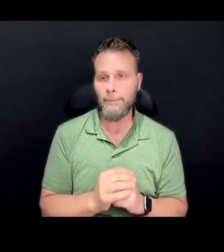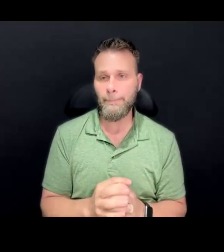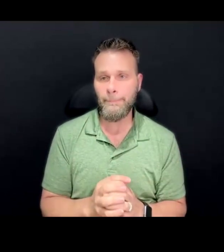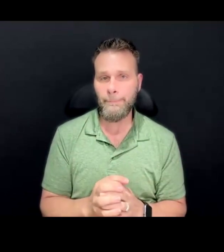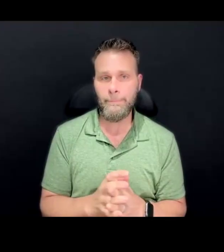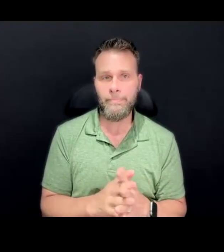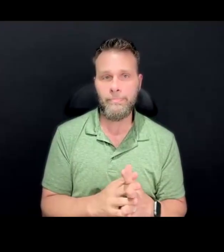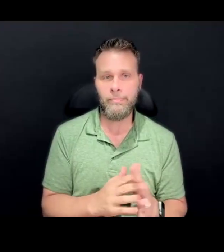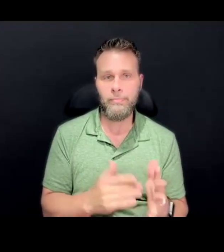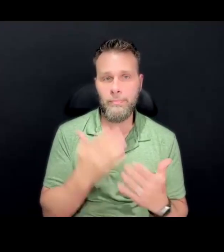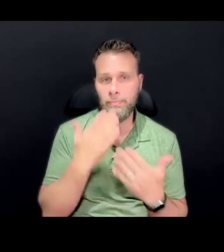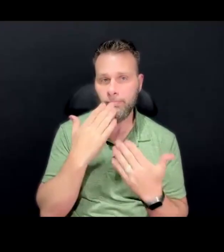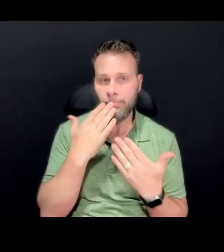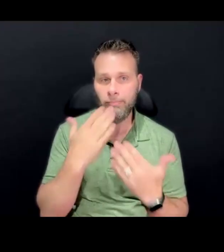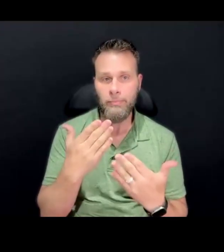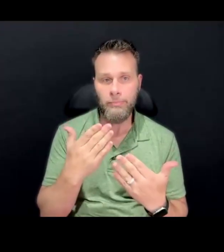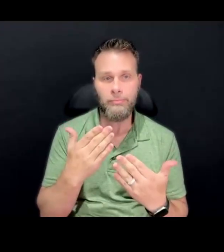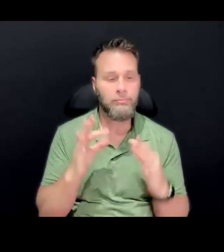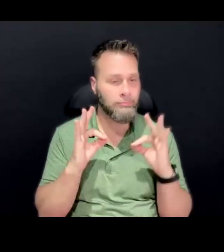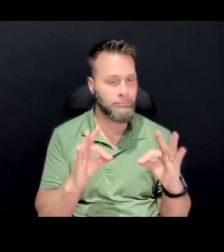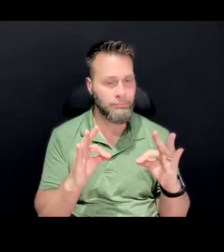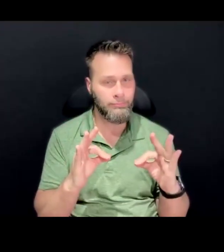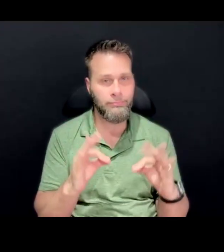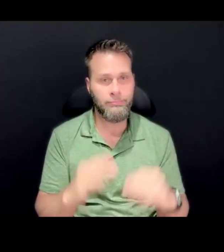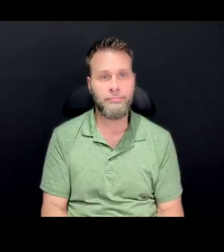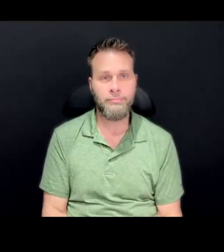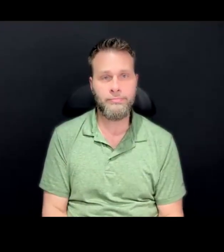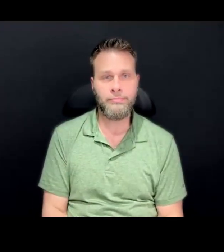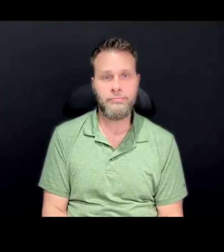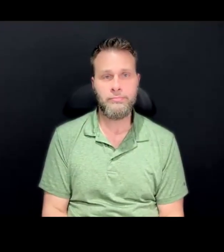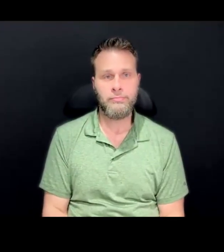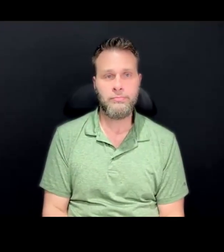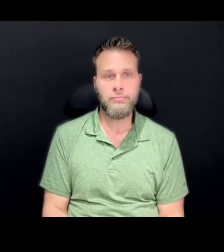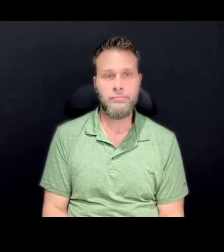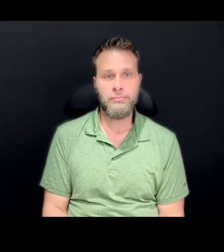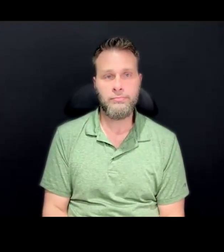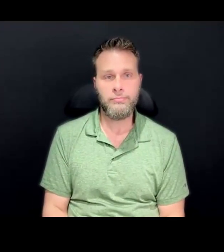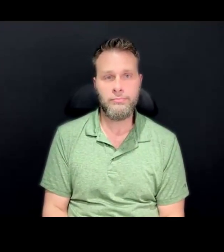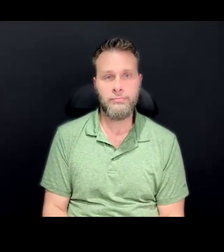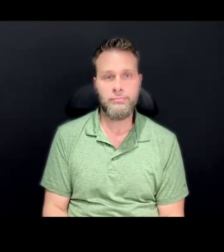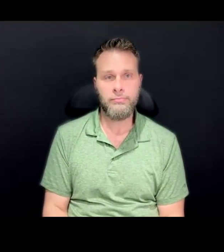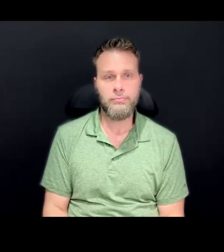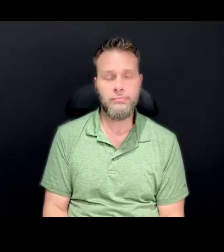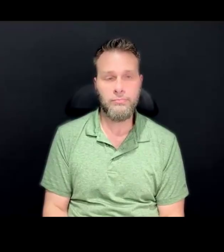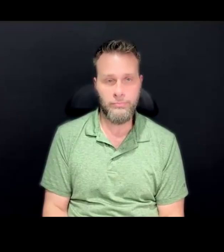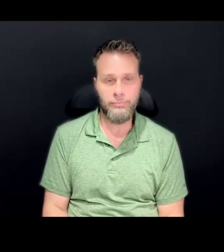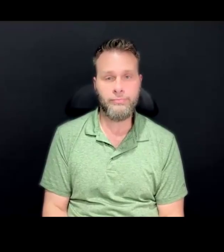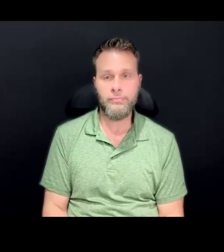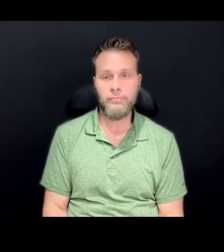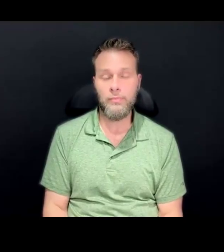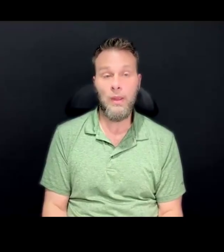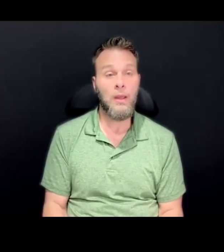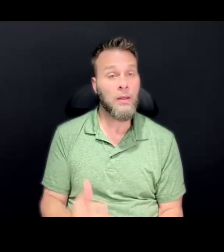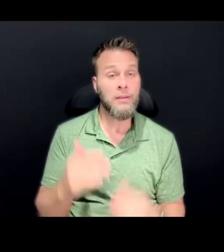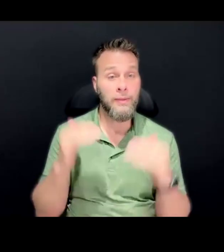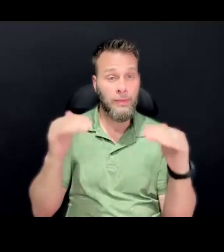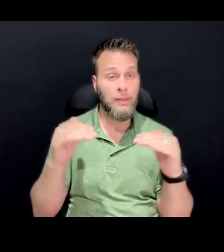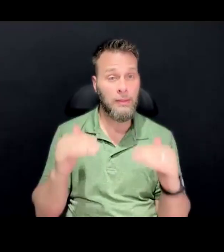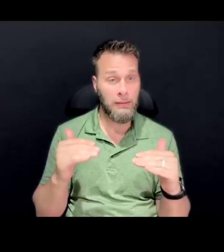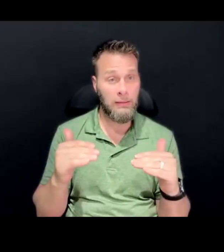Thank you so All much, right, Joel. thank you. Thank you, Joel. You're welcome. So the next three that I see on my